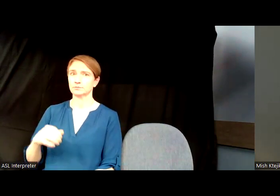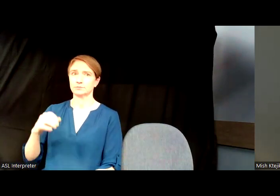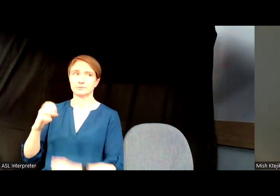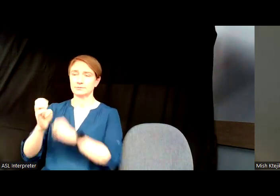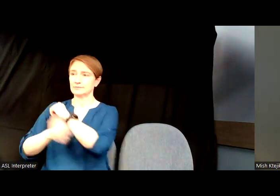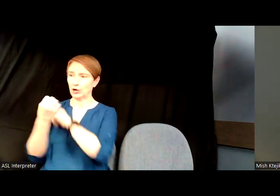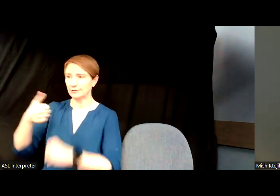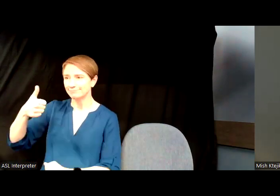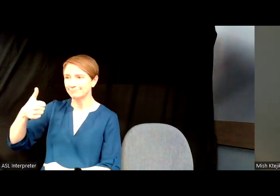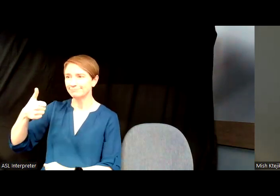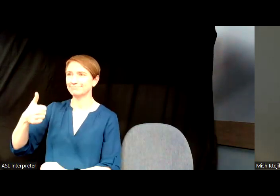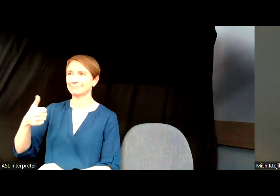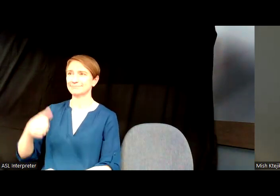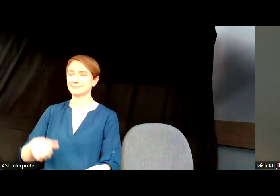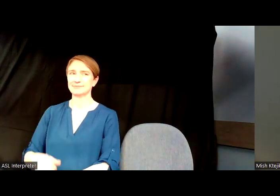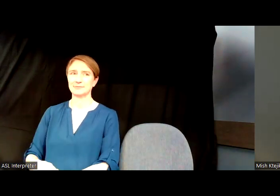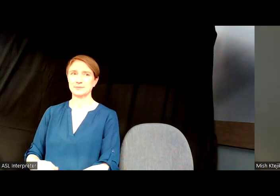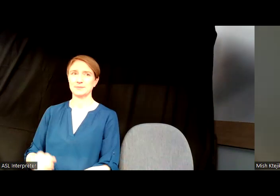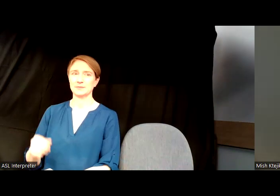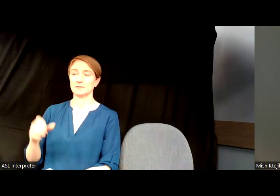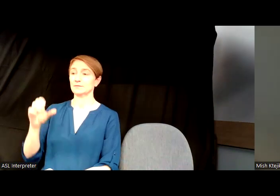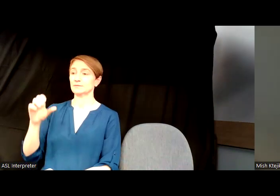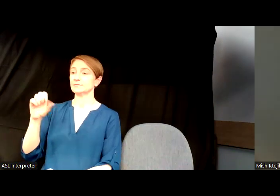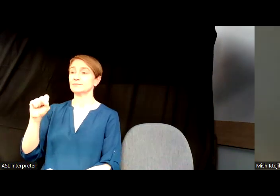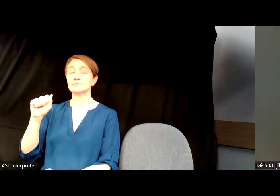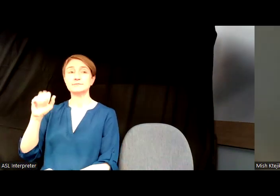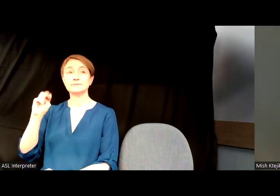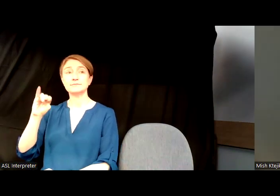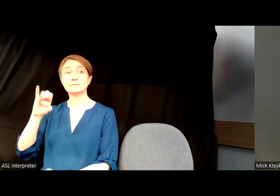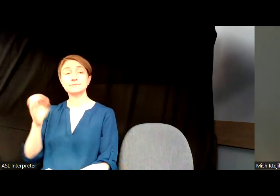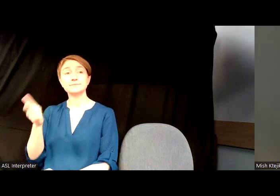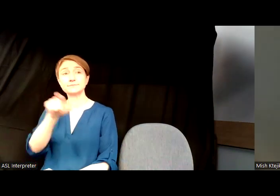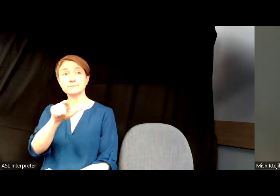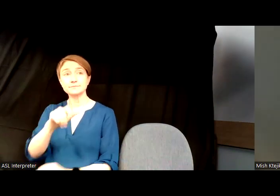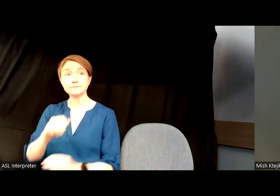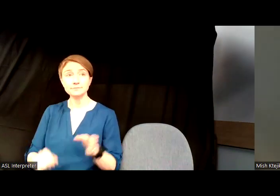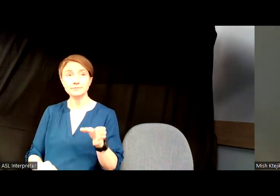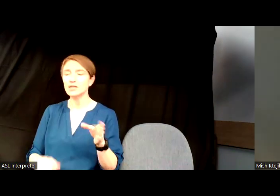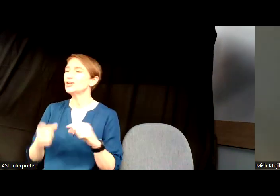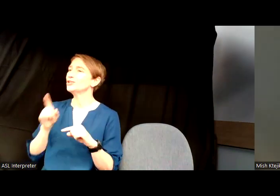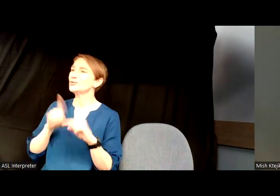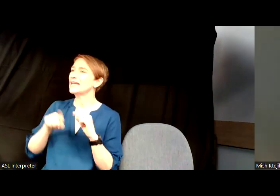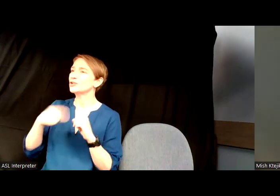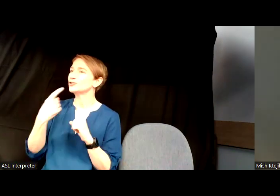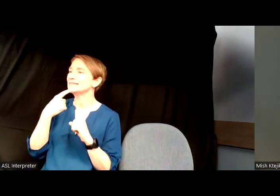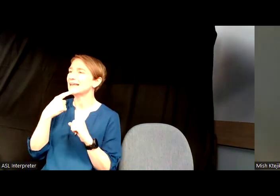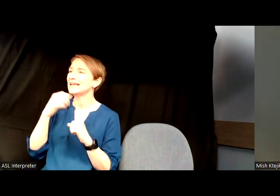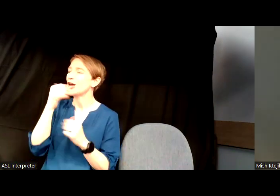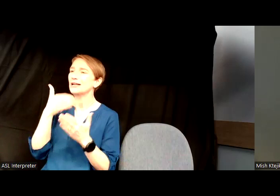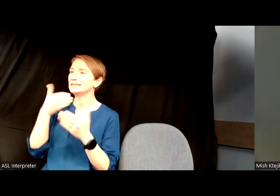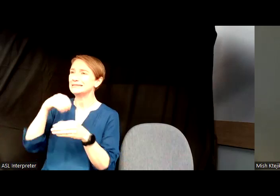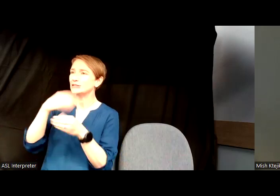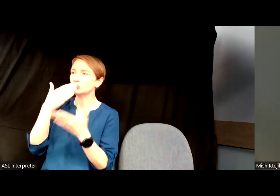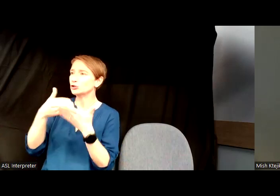Aaron. And this is Jack. Sammy. Yeah, so you can't just say you're not in good standing, you